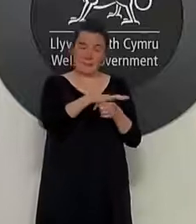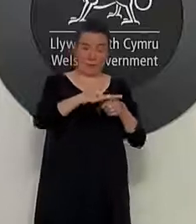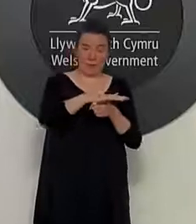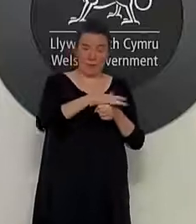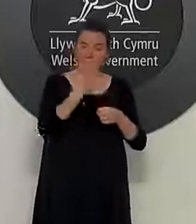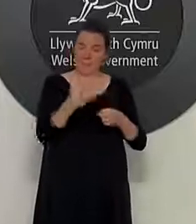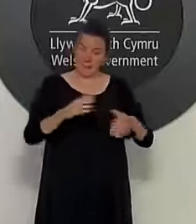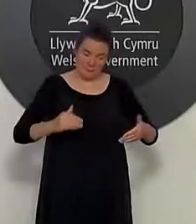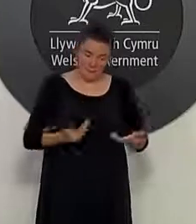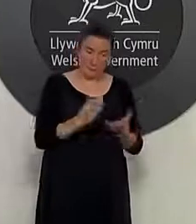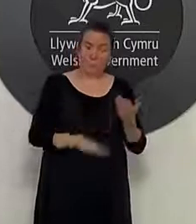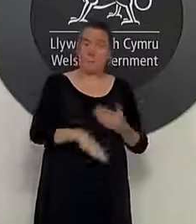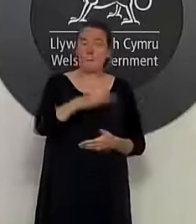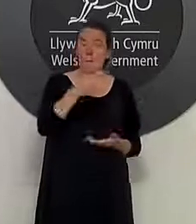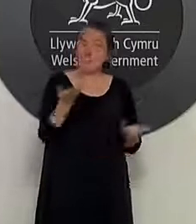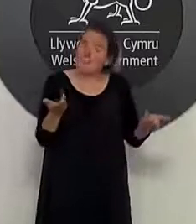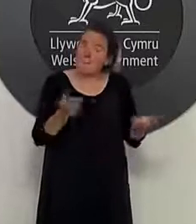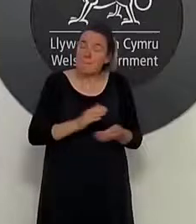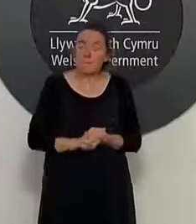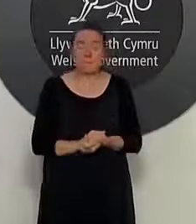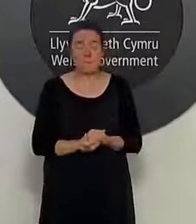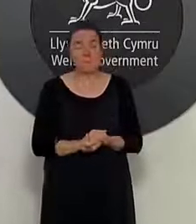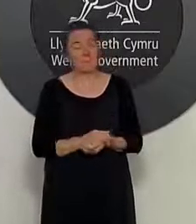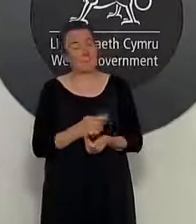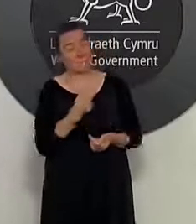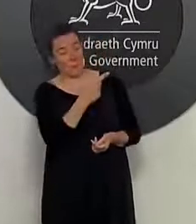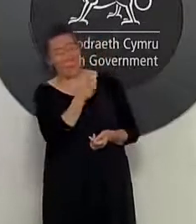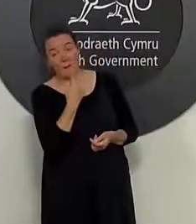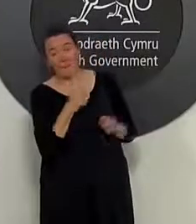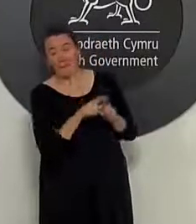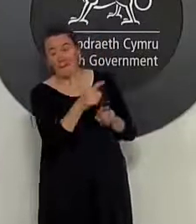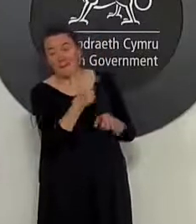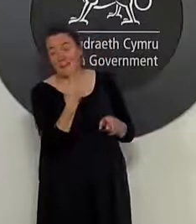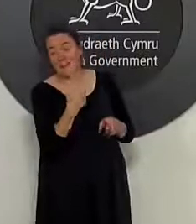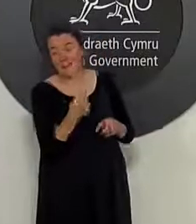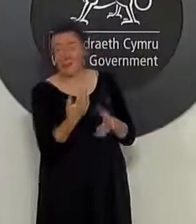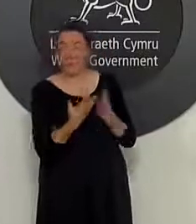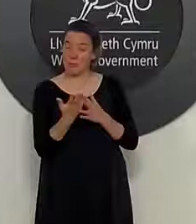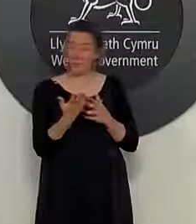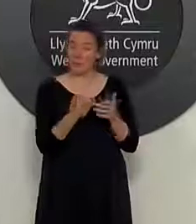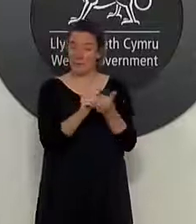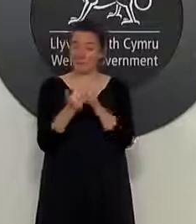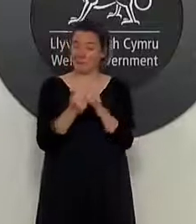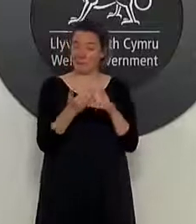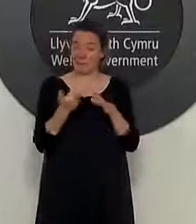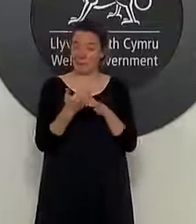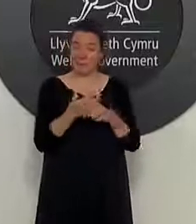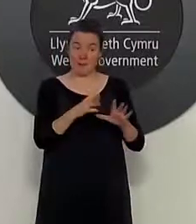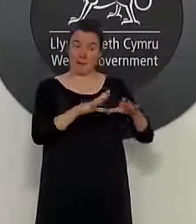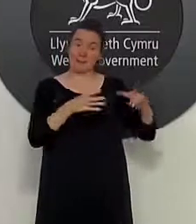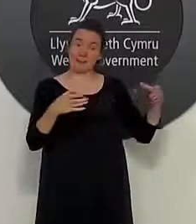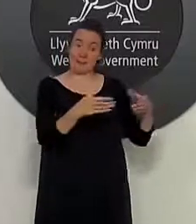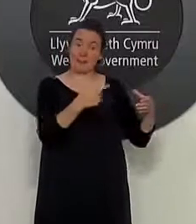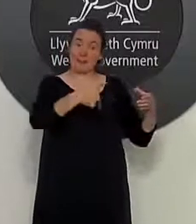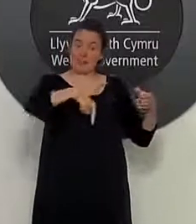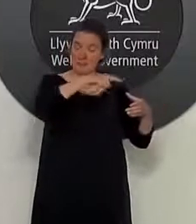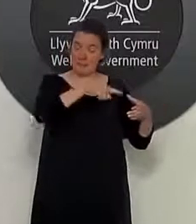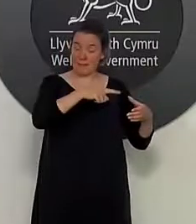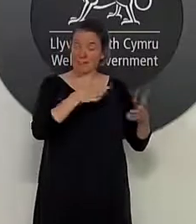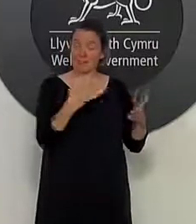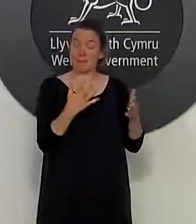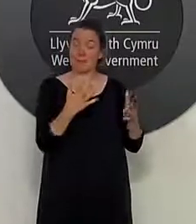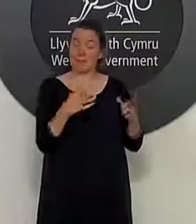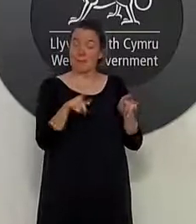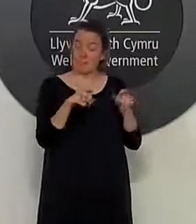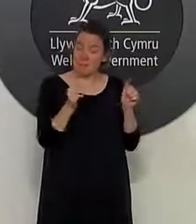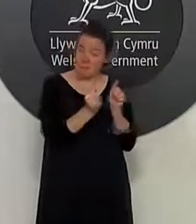the Prif Weinidog said, by working together we have already secured the support of the Senedd to increase the